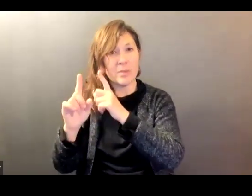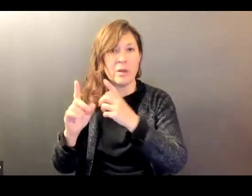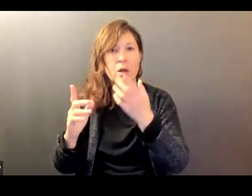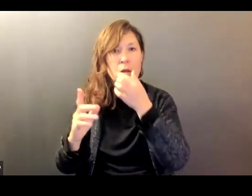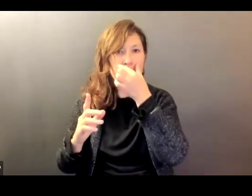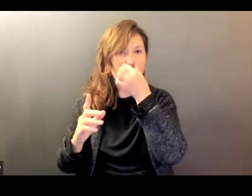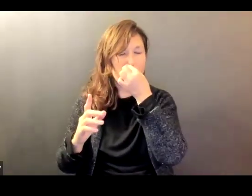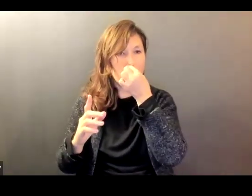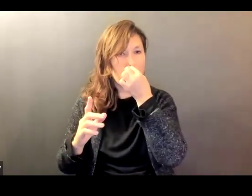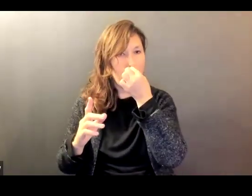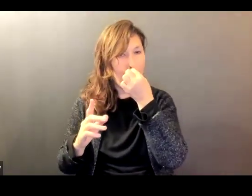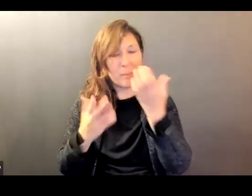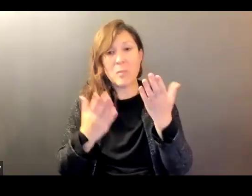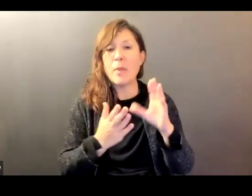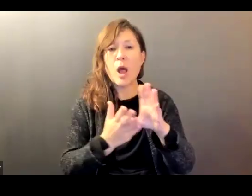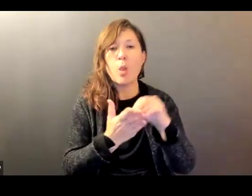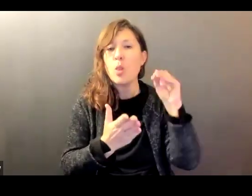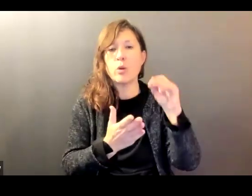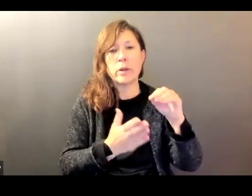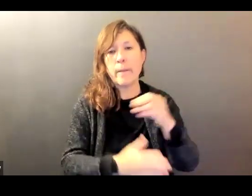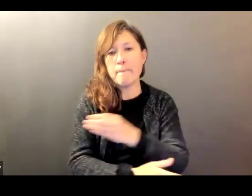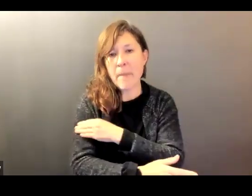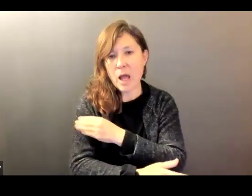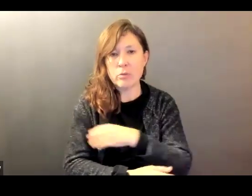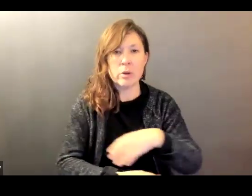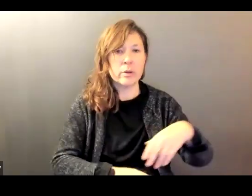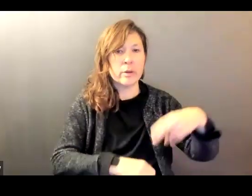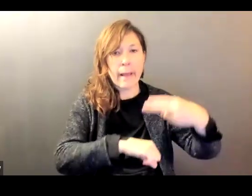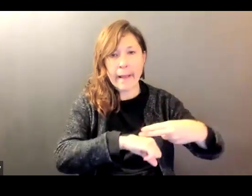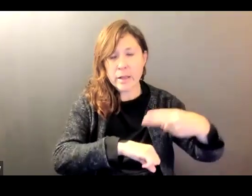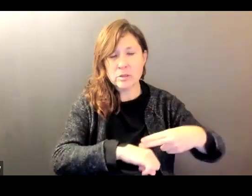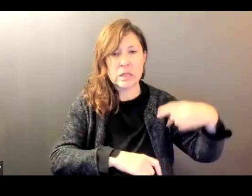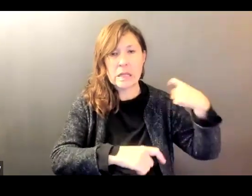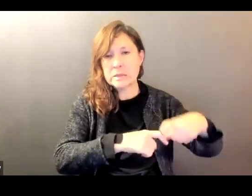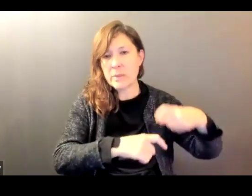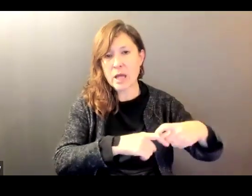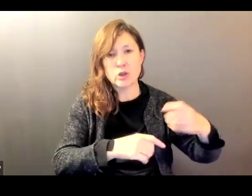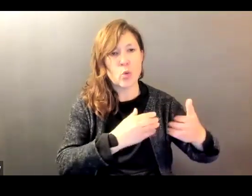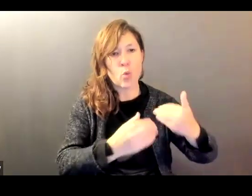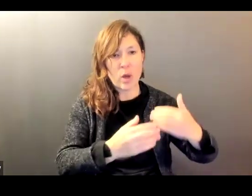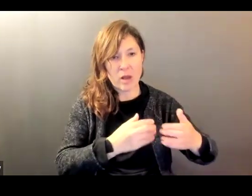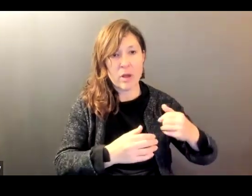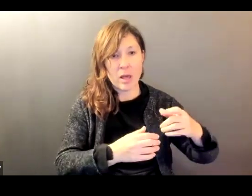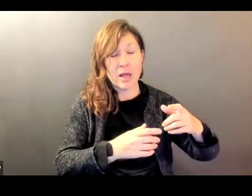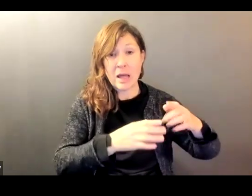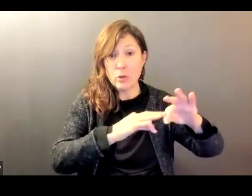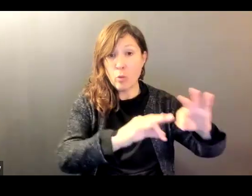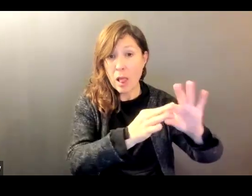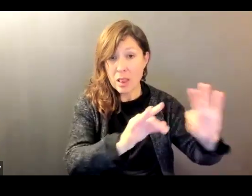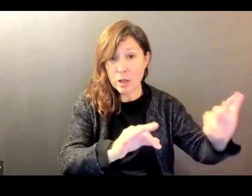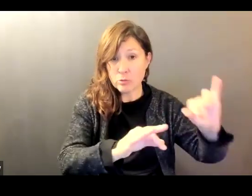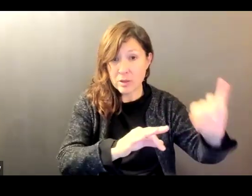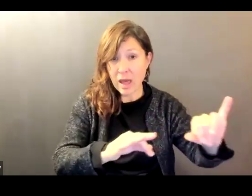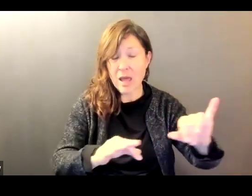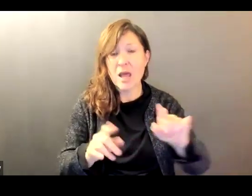be Haitian Creole, Cabo Verdean Creole, Spanish. So the teacher needs the bilingual